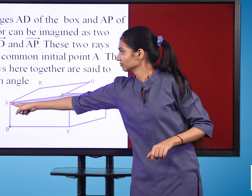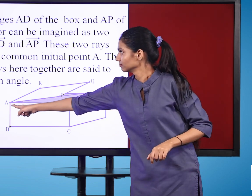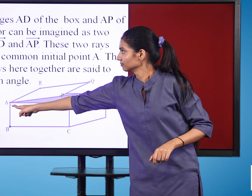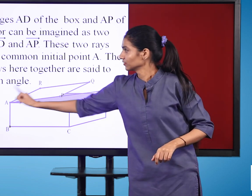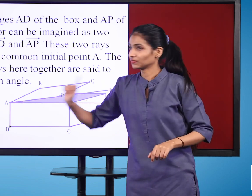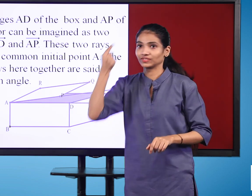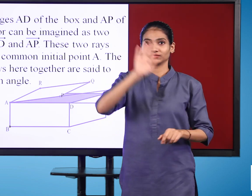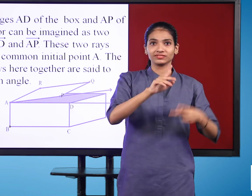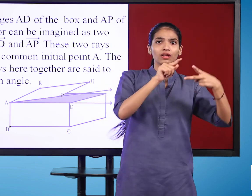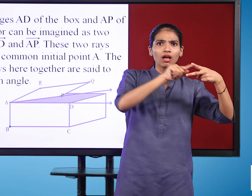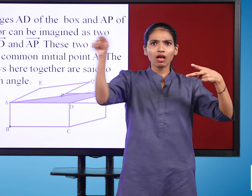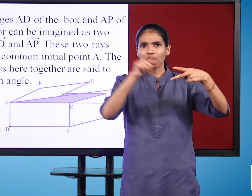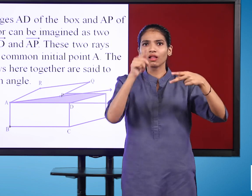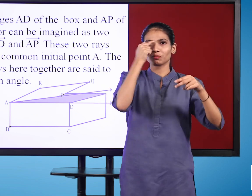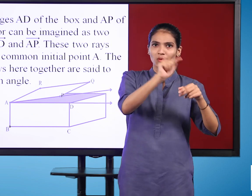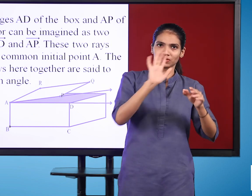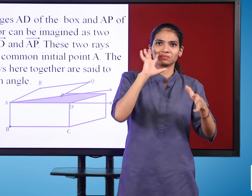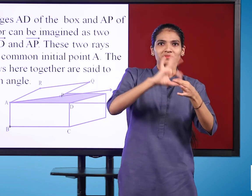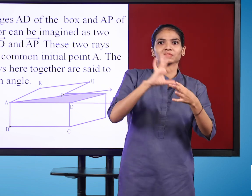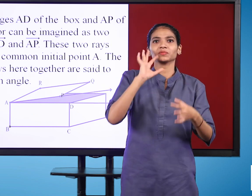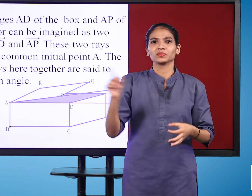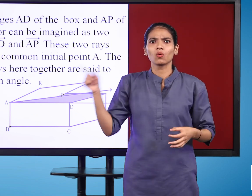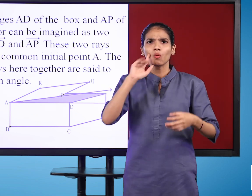The two rays here together are said to form an angle.